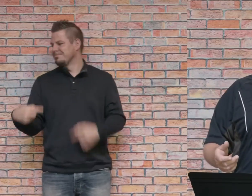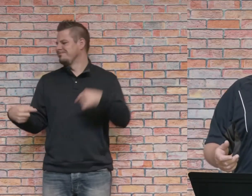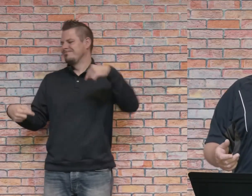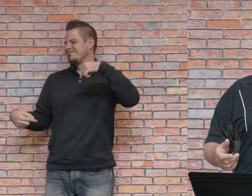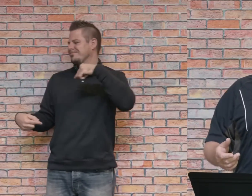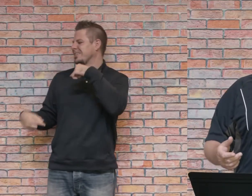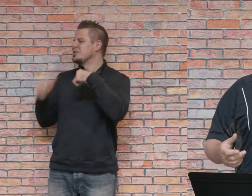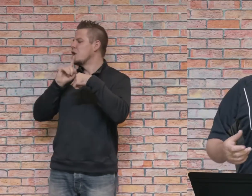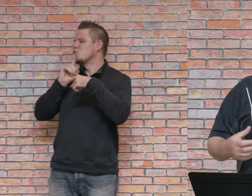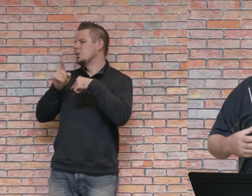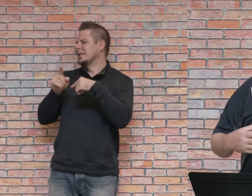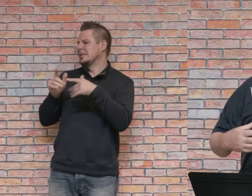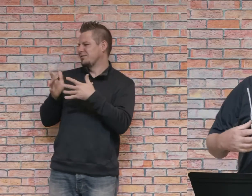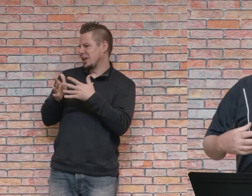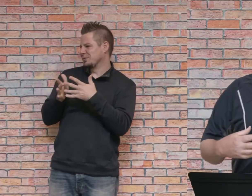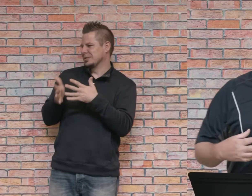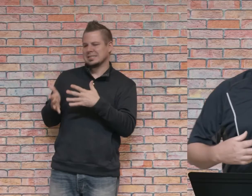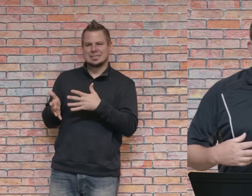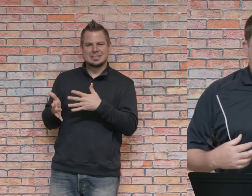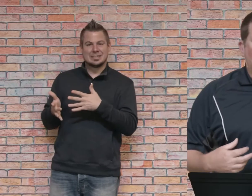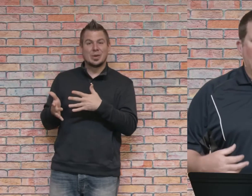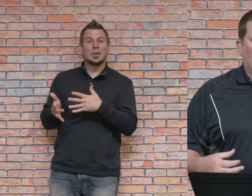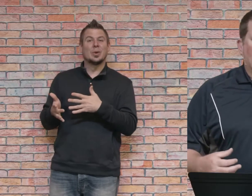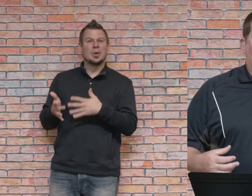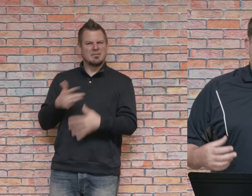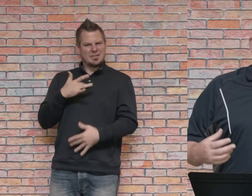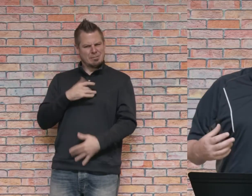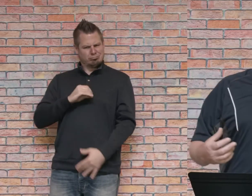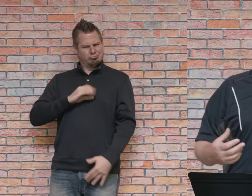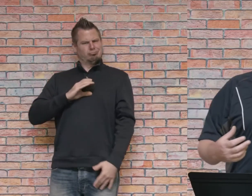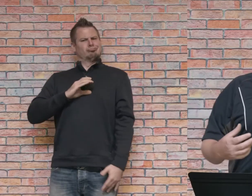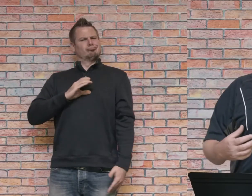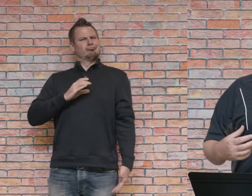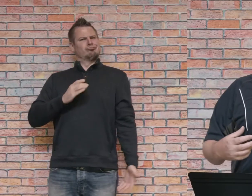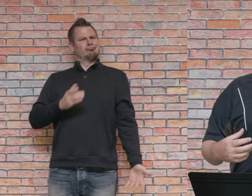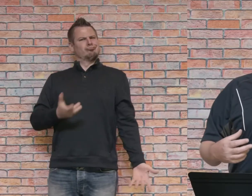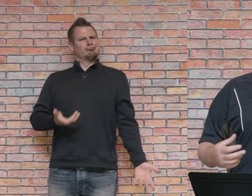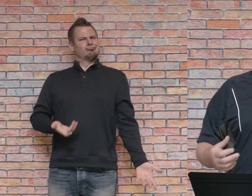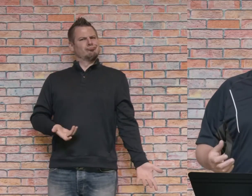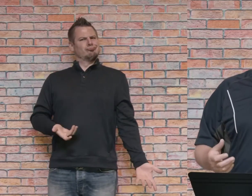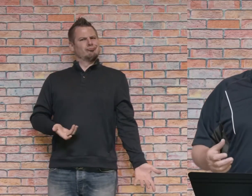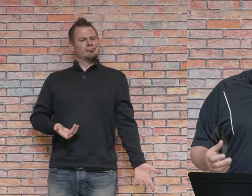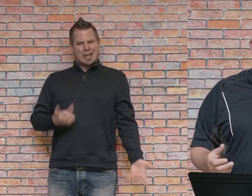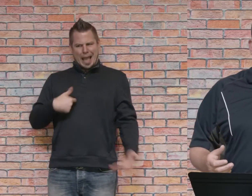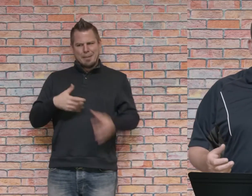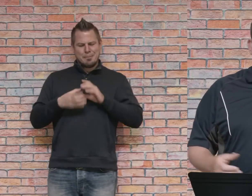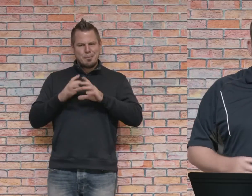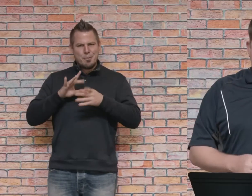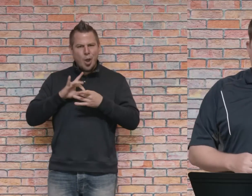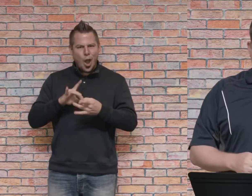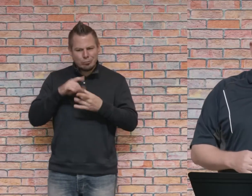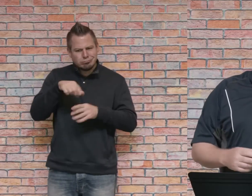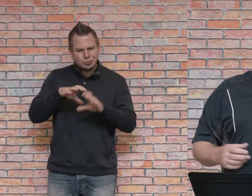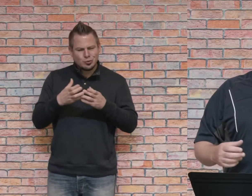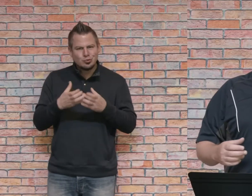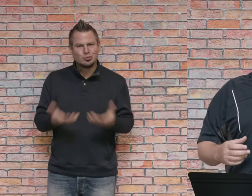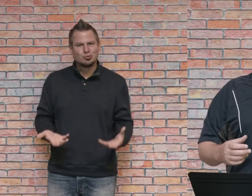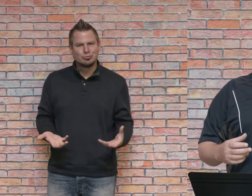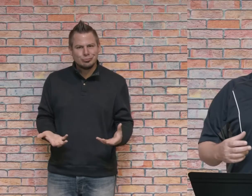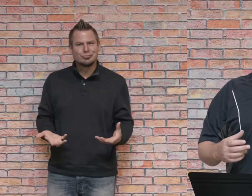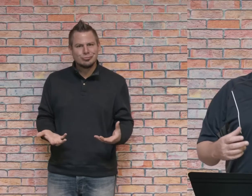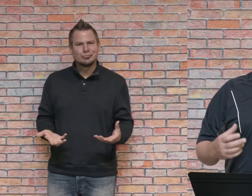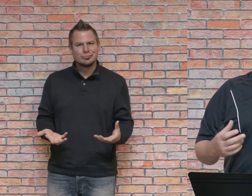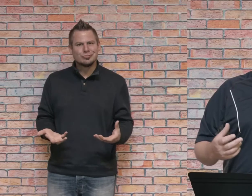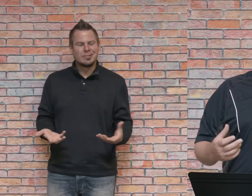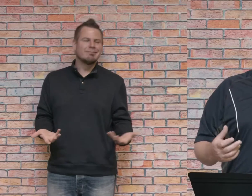freshman." And it just made me feel great inside, like that feeling of, oh man, I belong to this group. And we